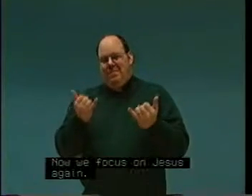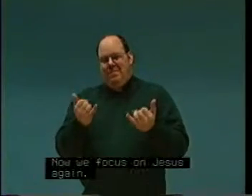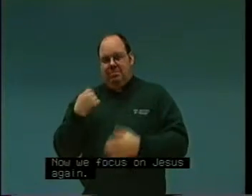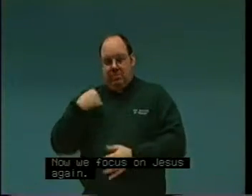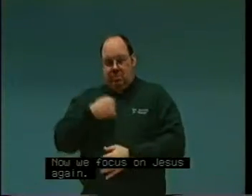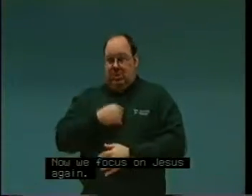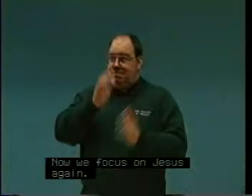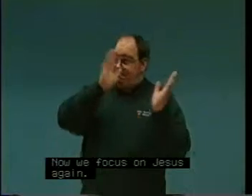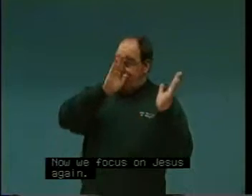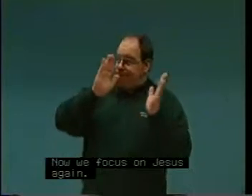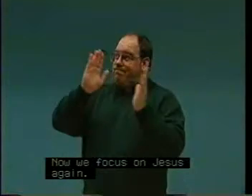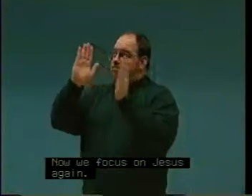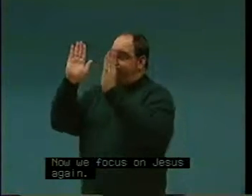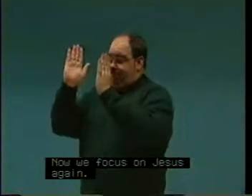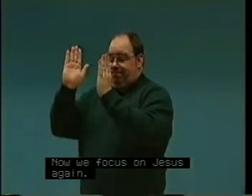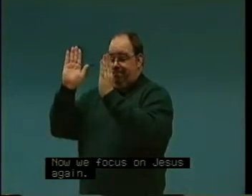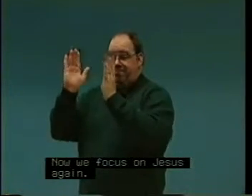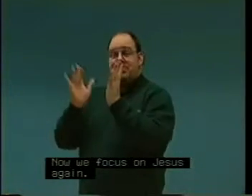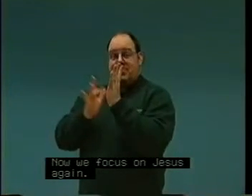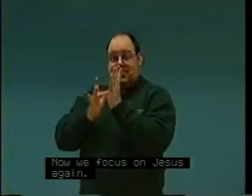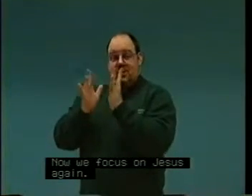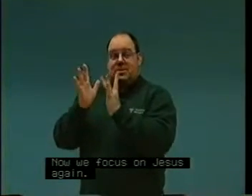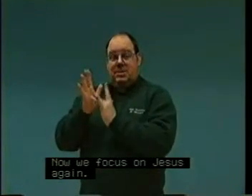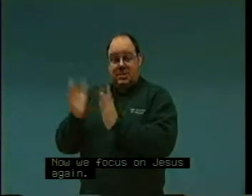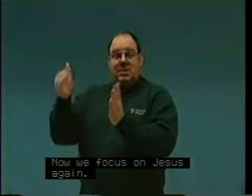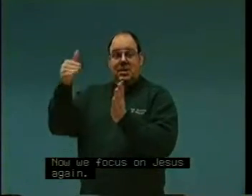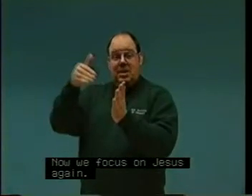Now we focus on Jesus again.